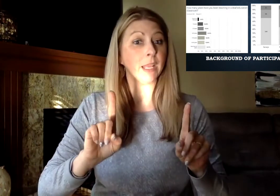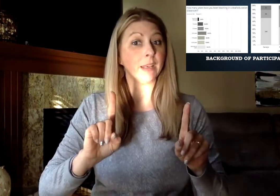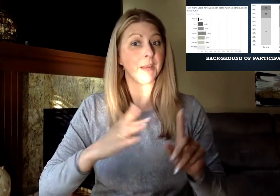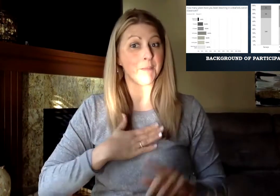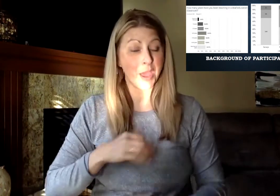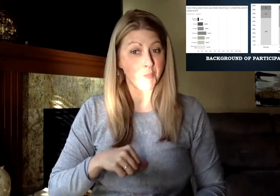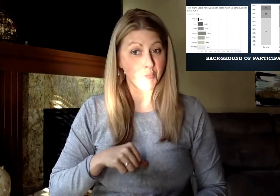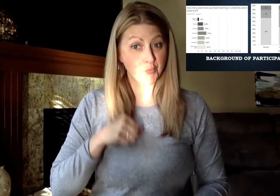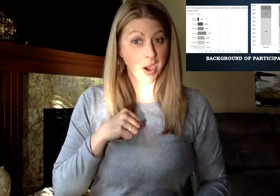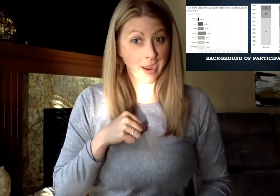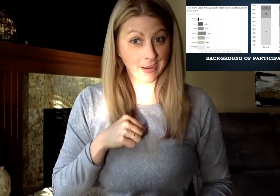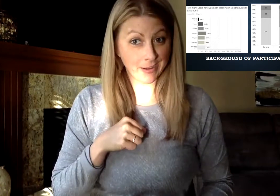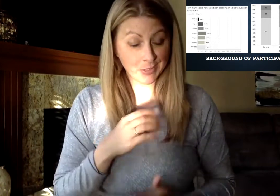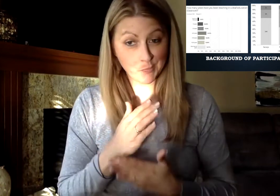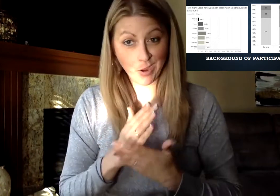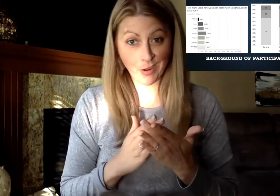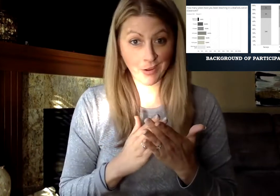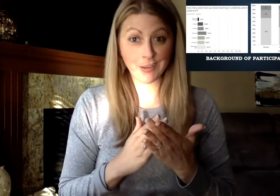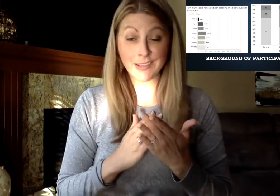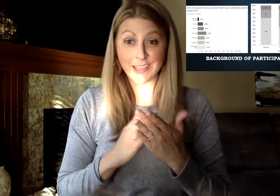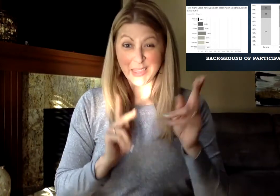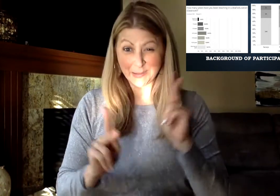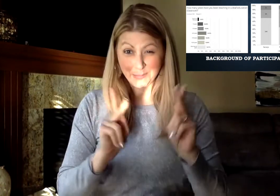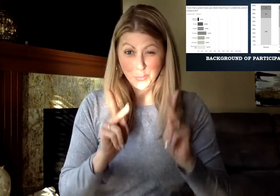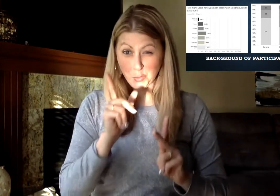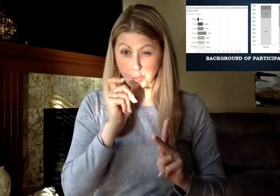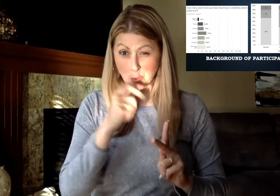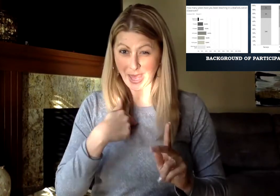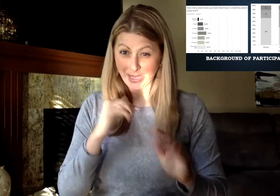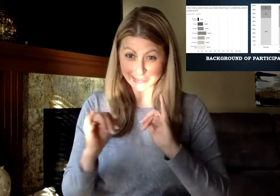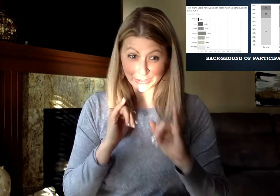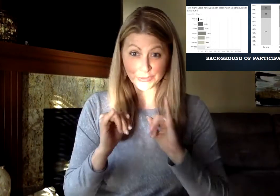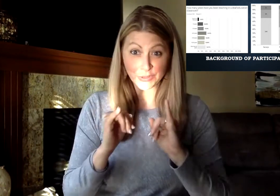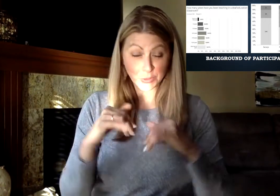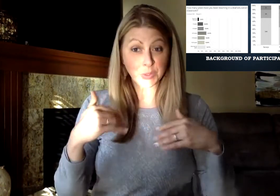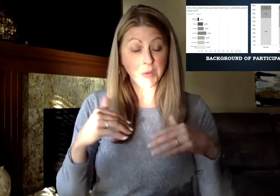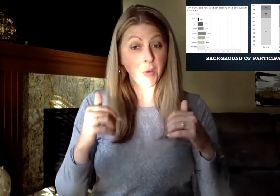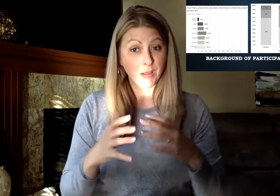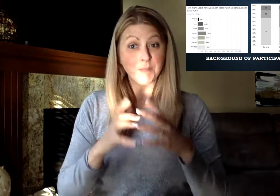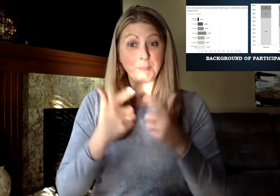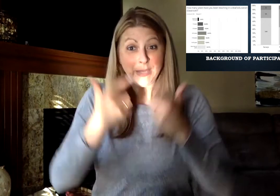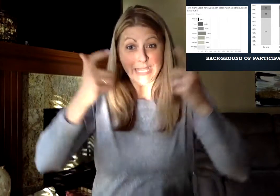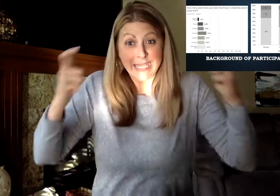years. But something I'm very, very proud of is the people who I interviewed.